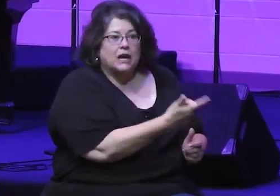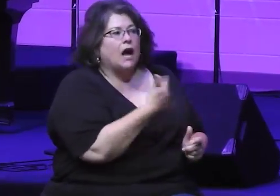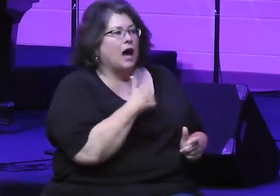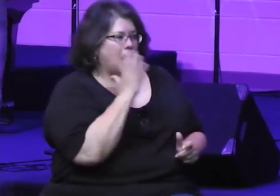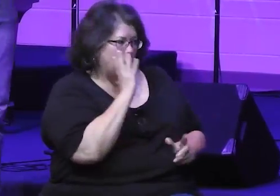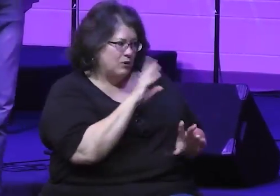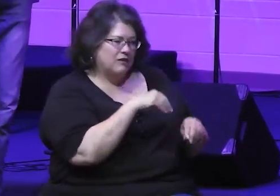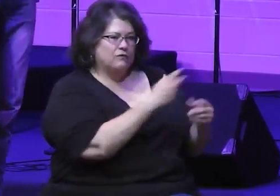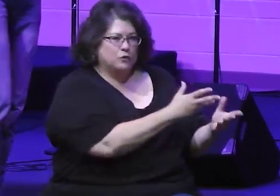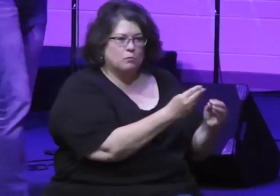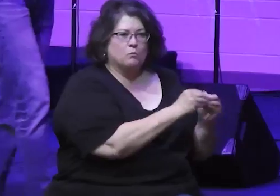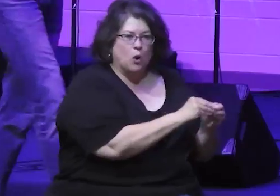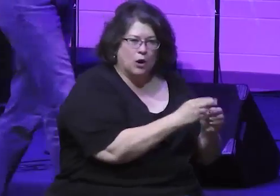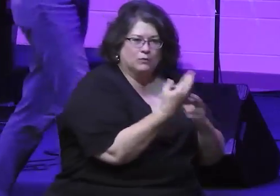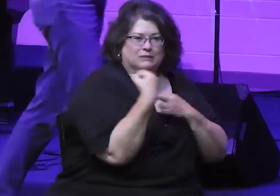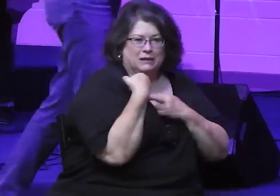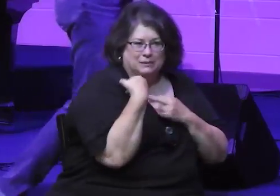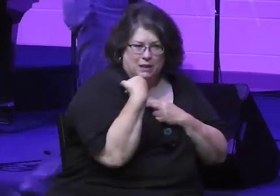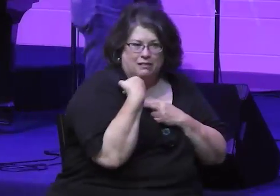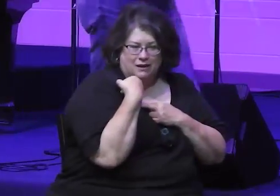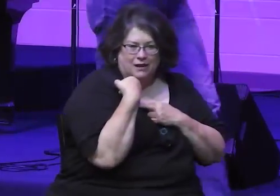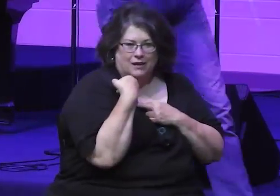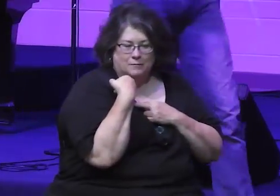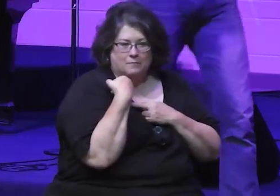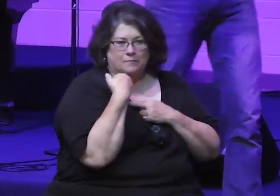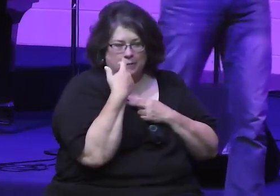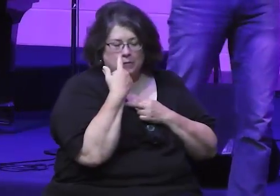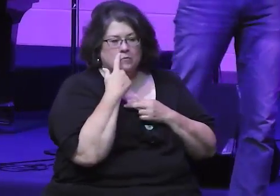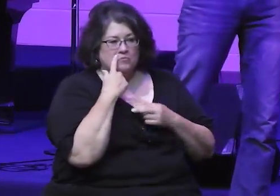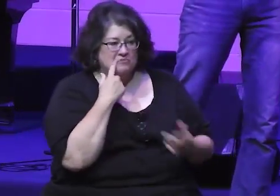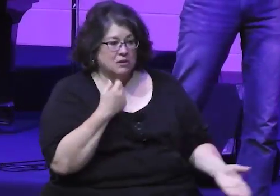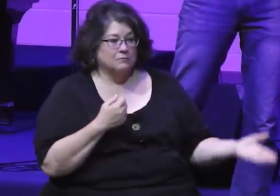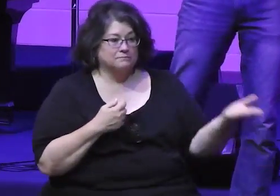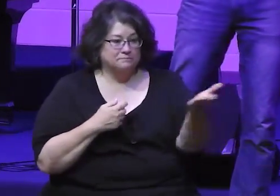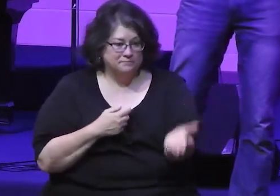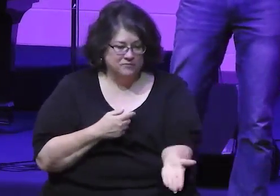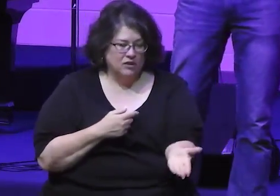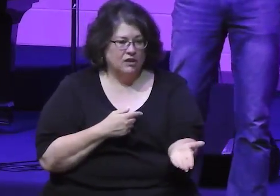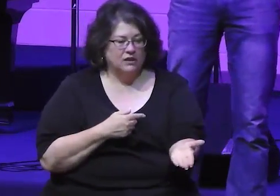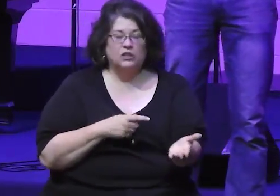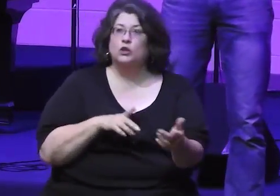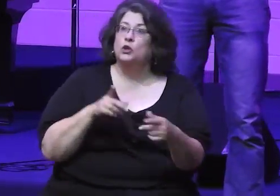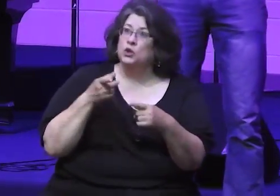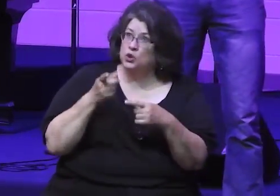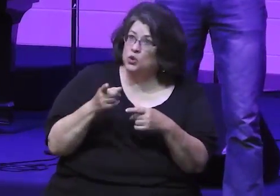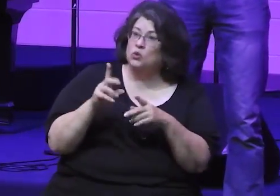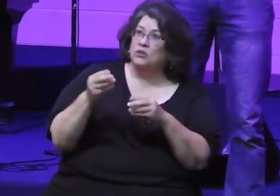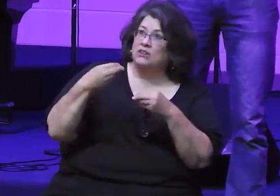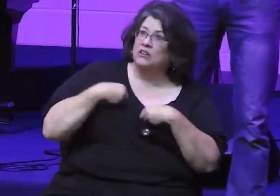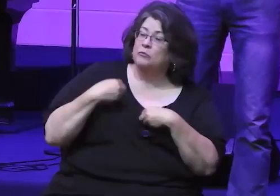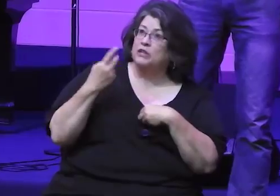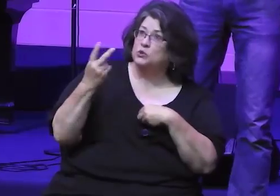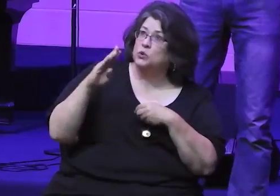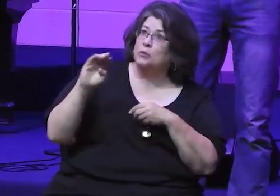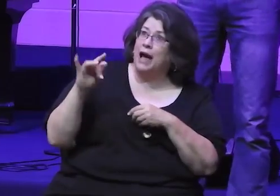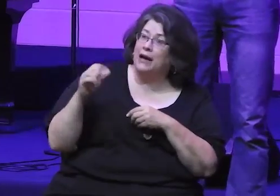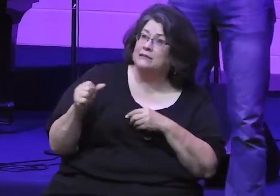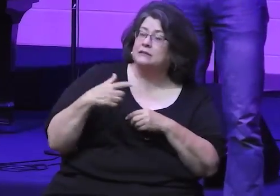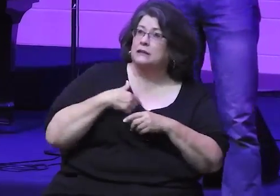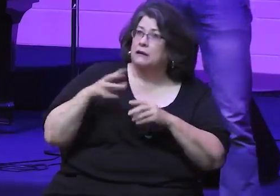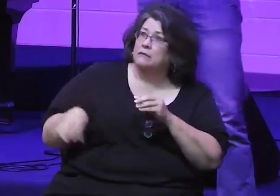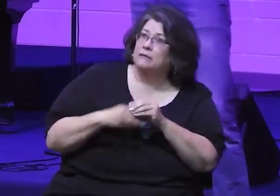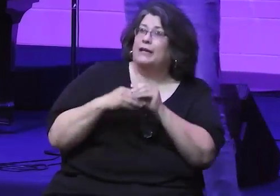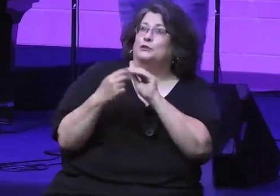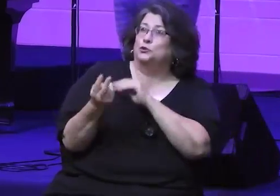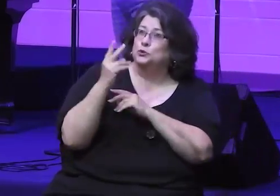your master's happiness. The man with 2 bags of gold also came. Master, he said, you entrusted me with 2 bags of gold. See, I've gained 2 more.